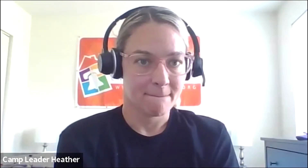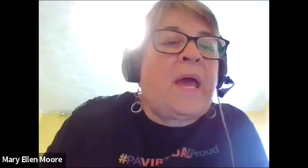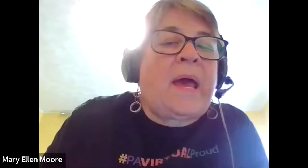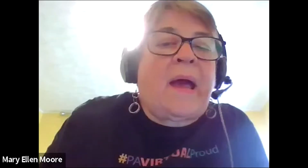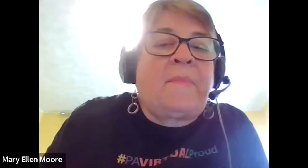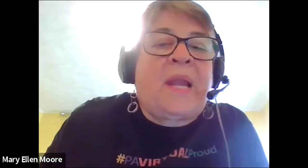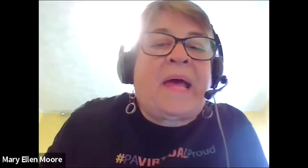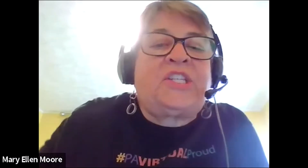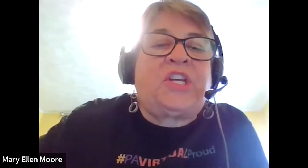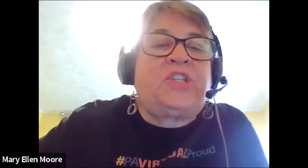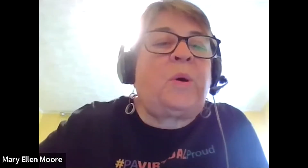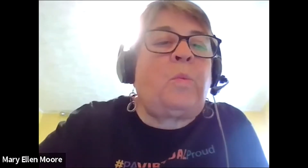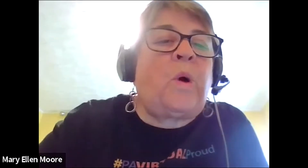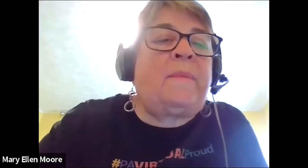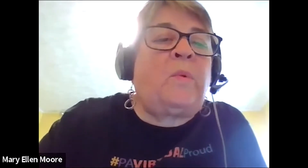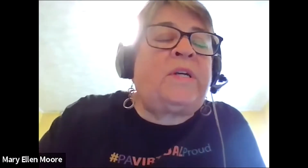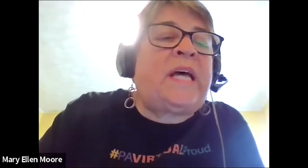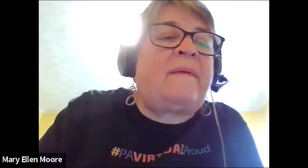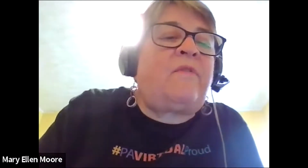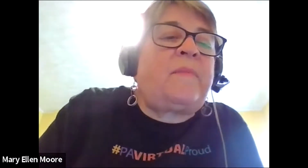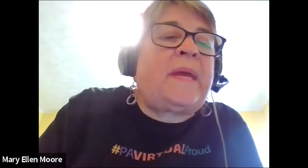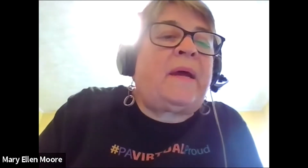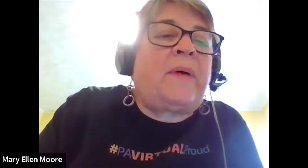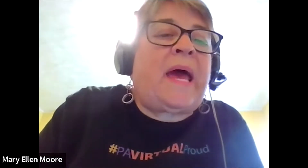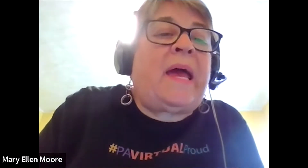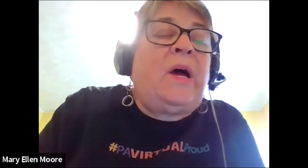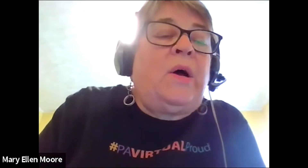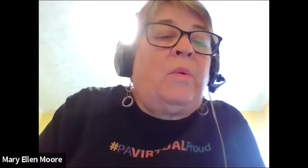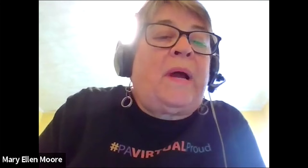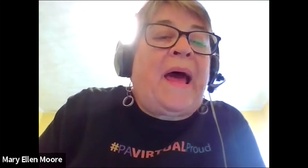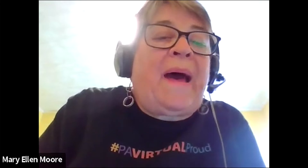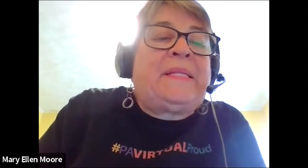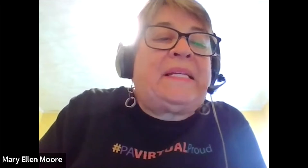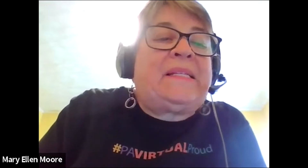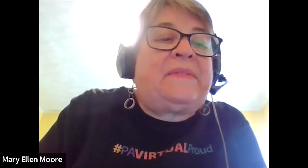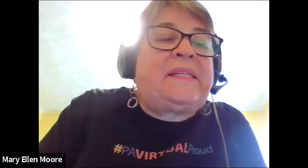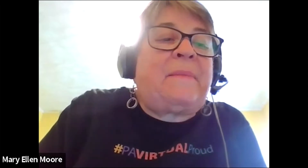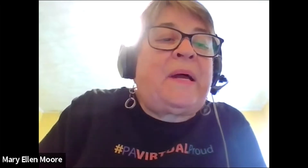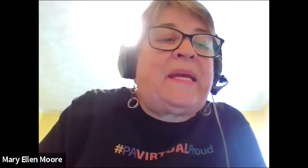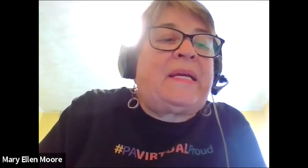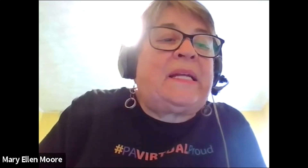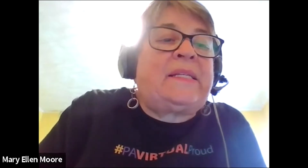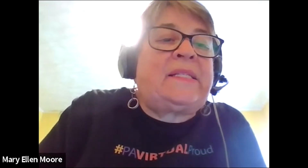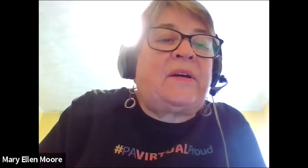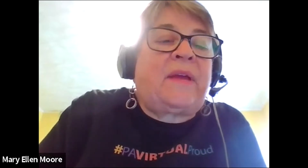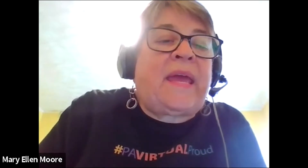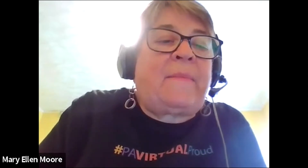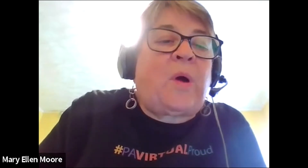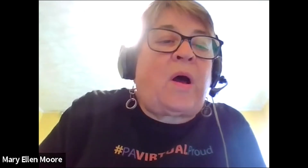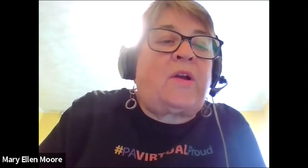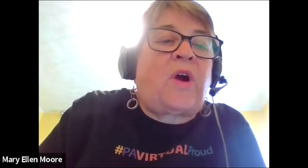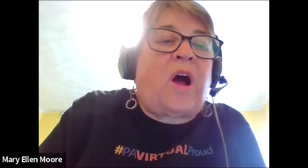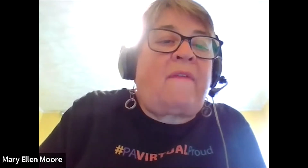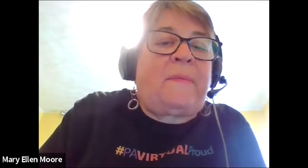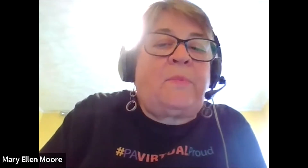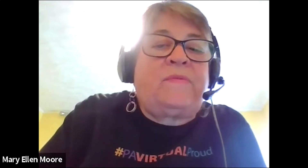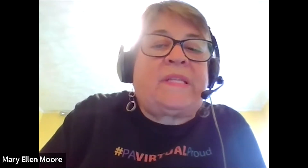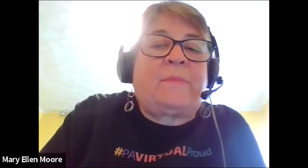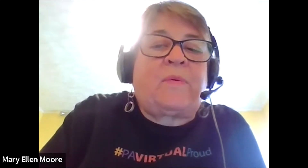Okay, I'm going to ask you to do it one more time for me. Okay. What happens is if somebody clicks their camera on or off, it moves them